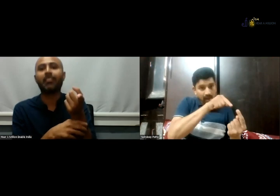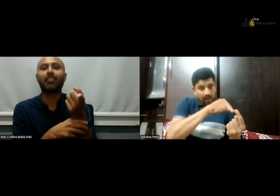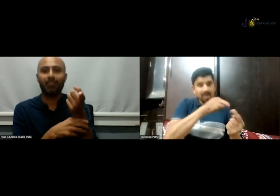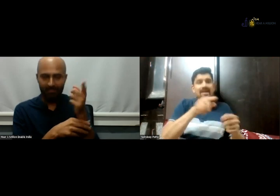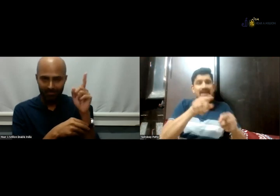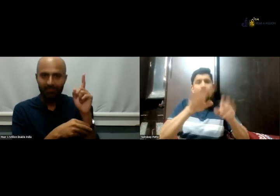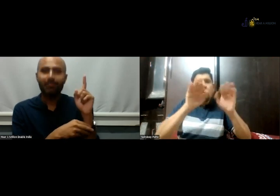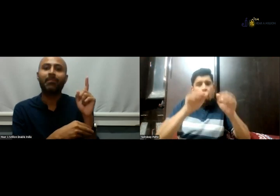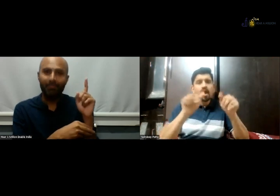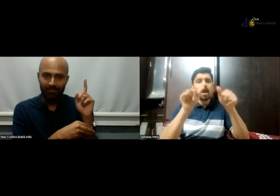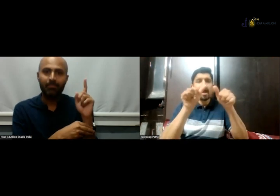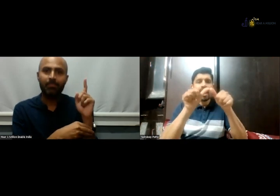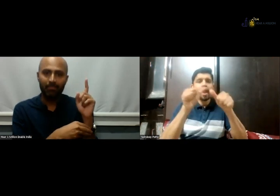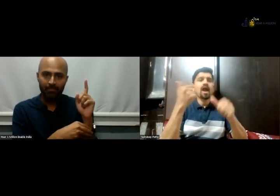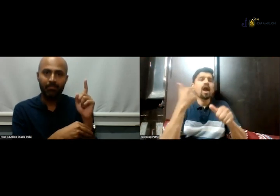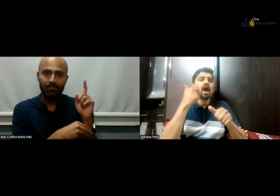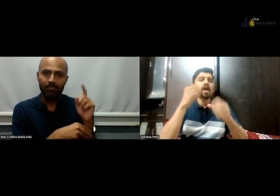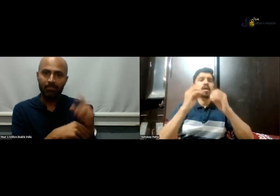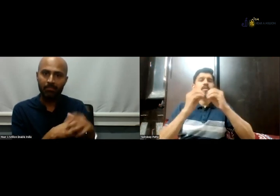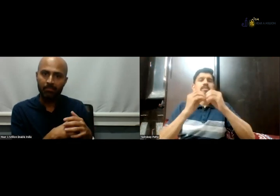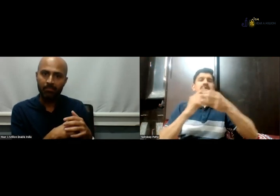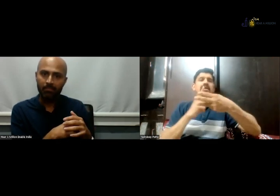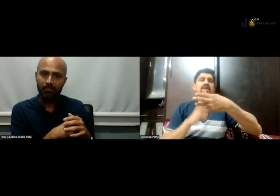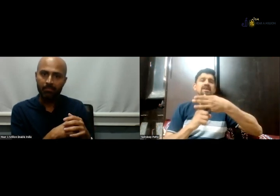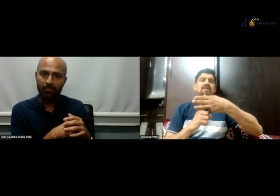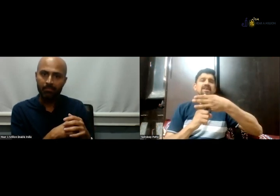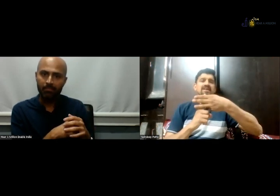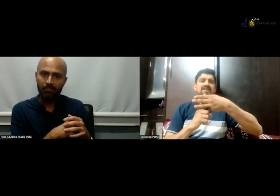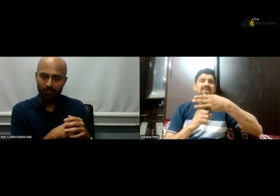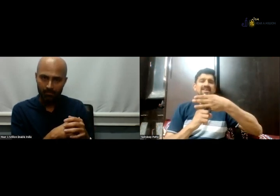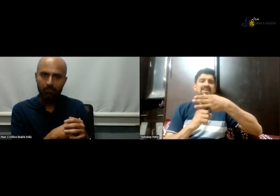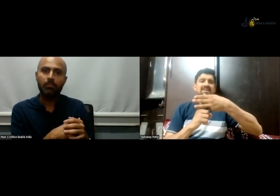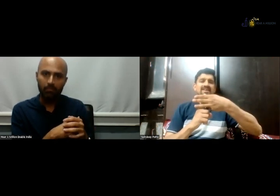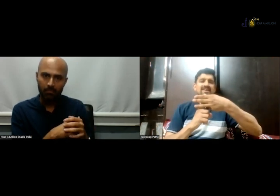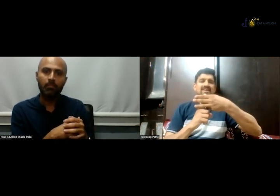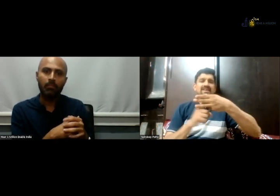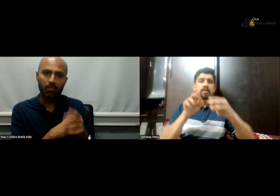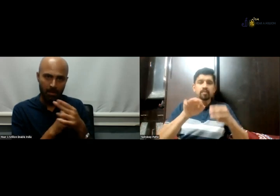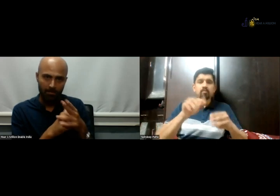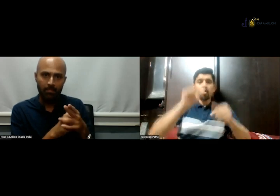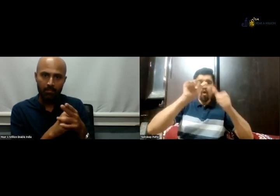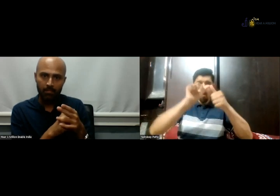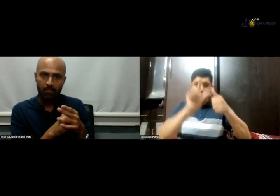for All India Bar Examination that calls AIBE,